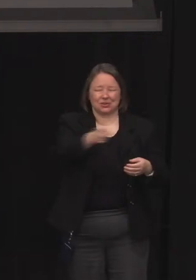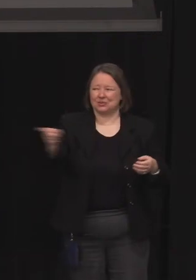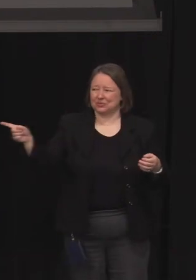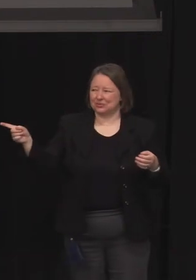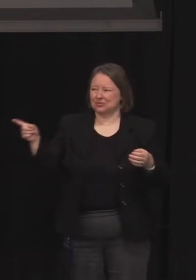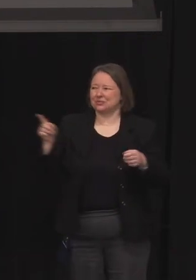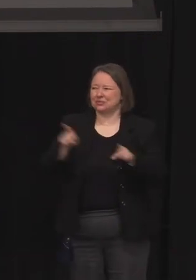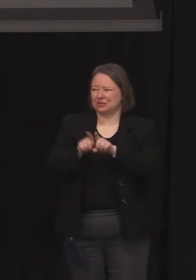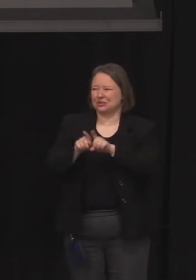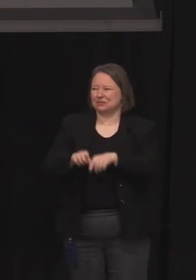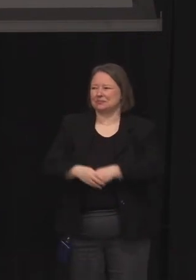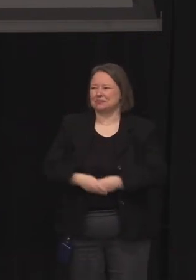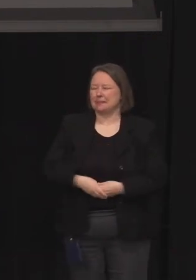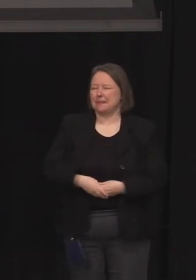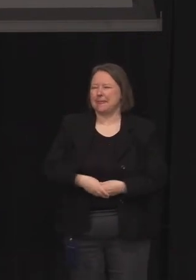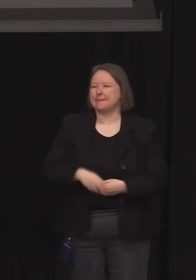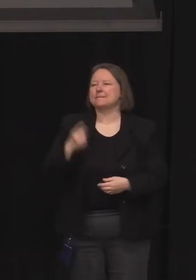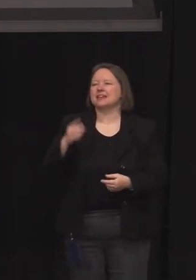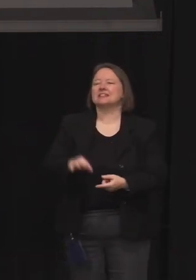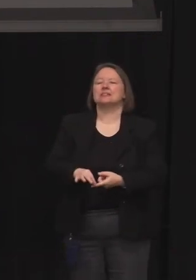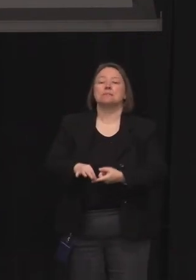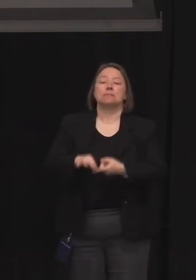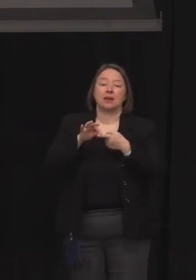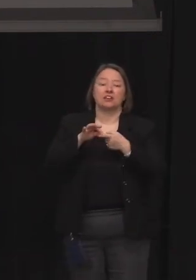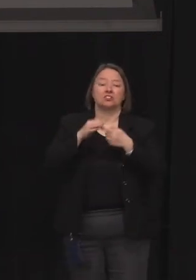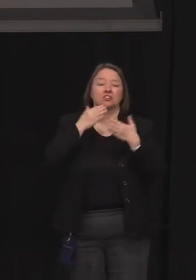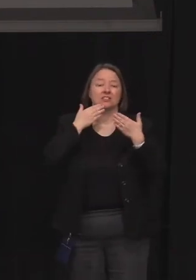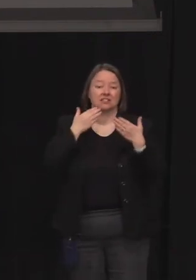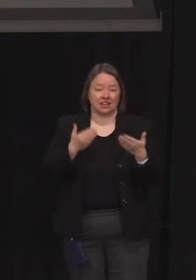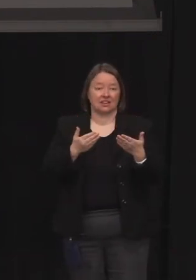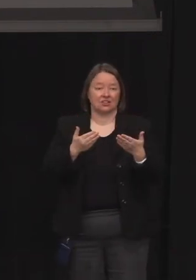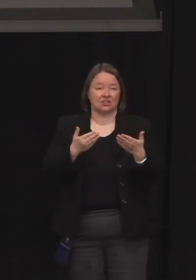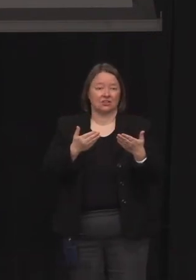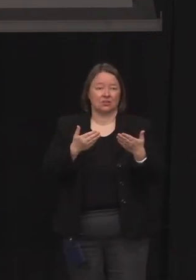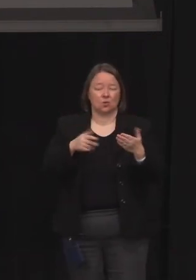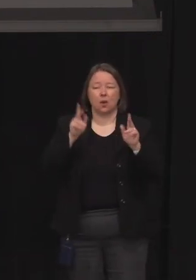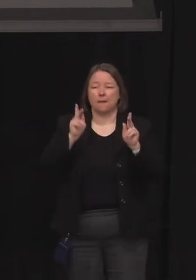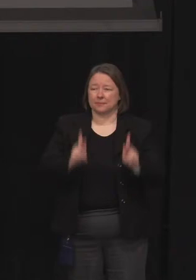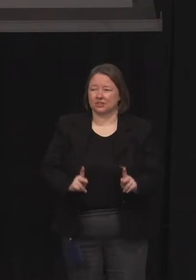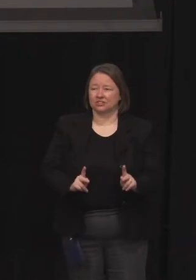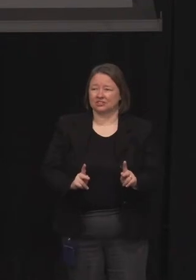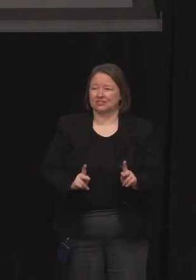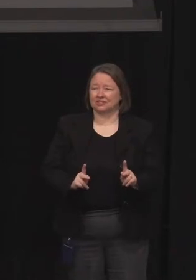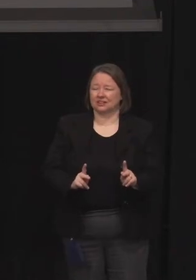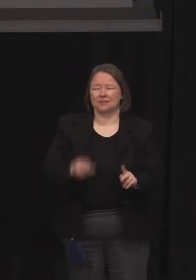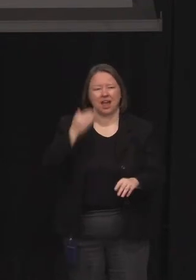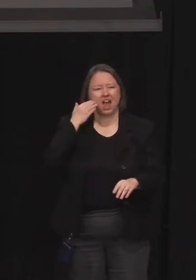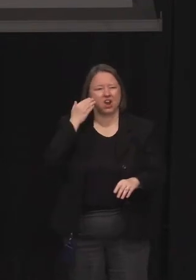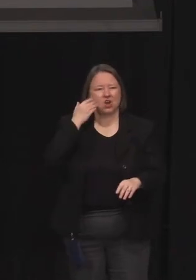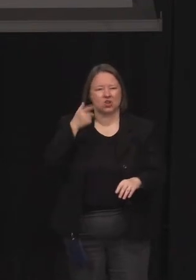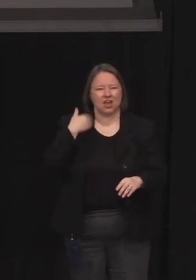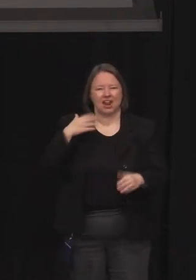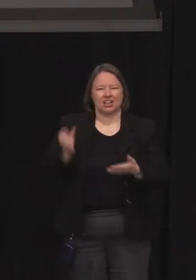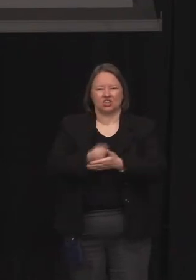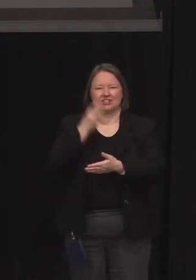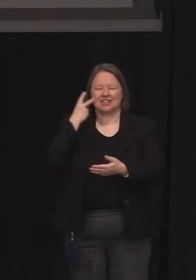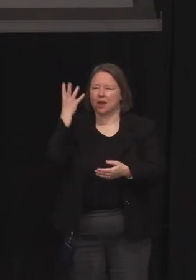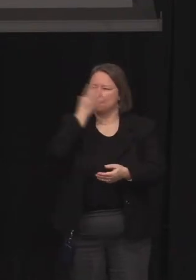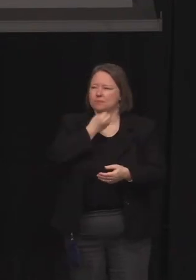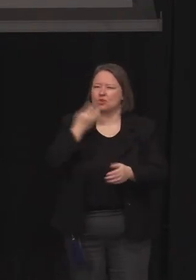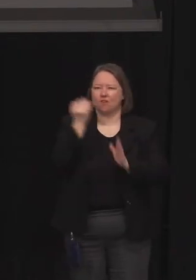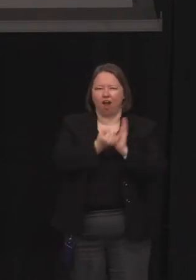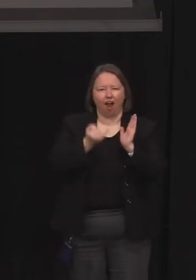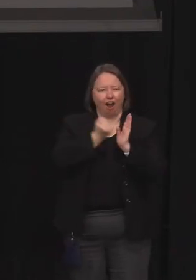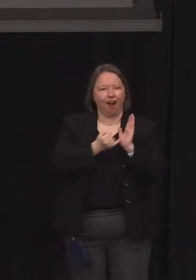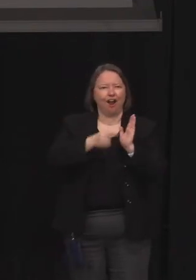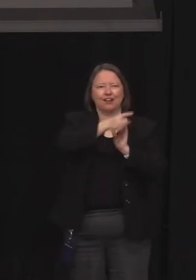as well. But I want to give a special thanks to a person I know you all got a chance to see the beautiful art